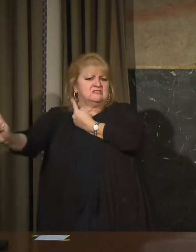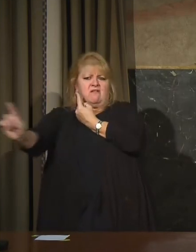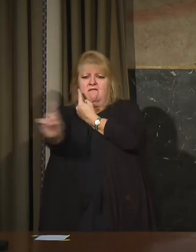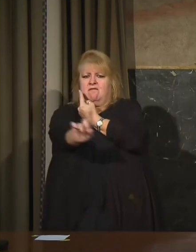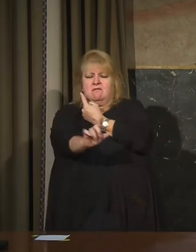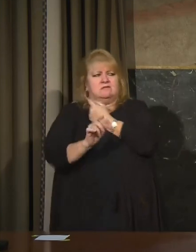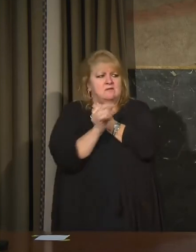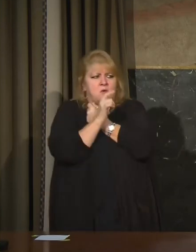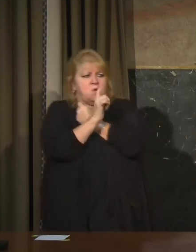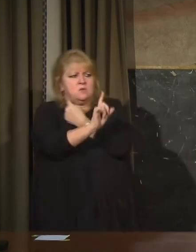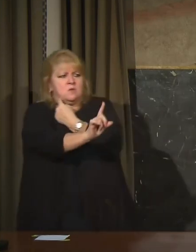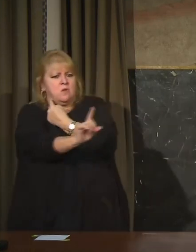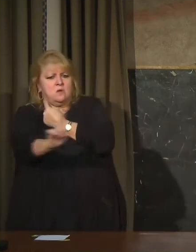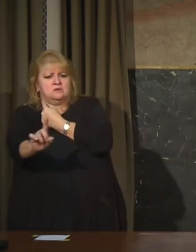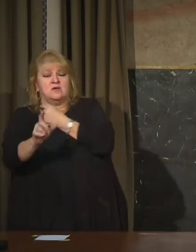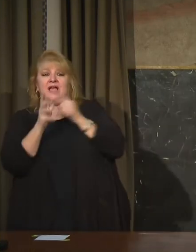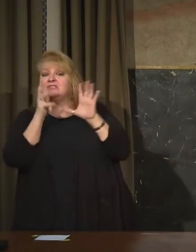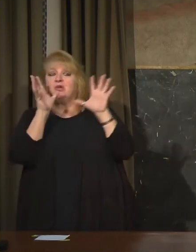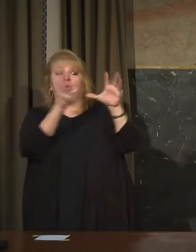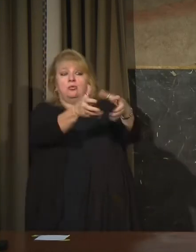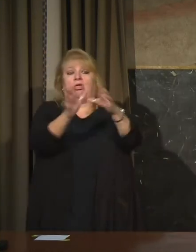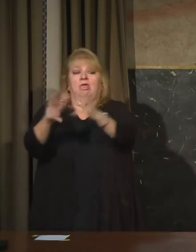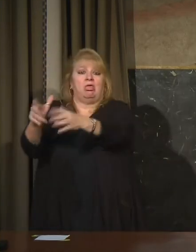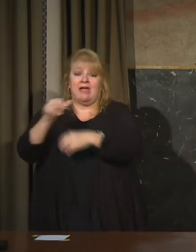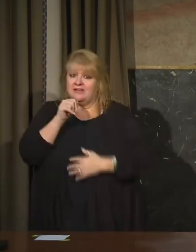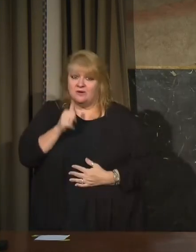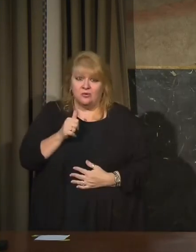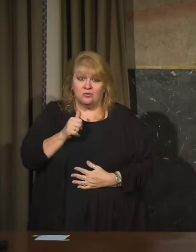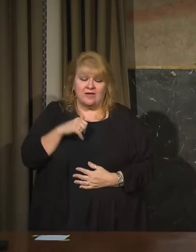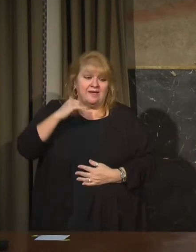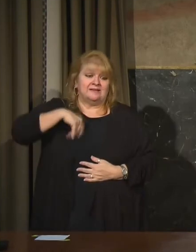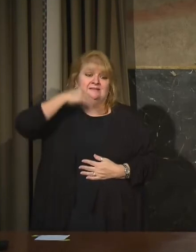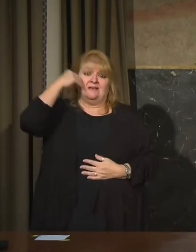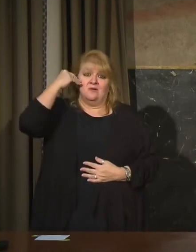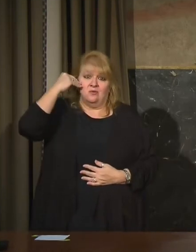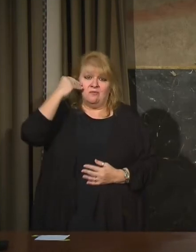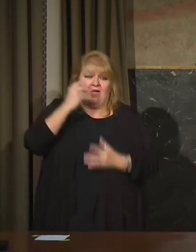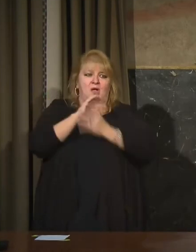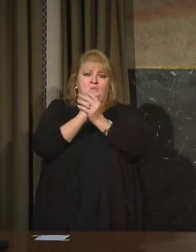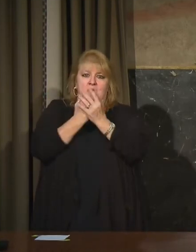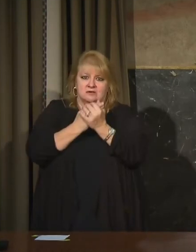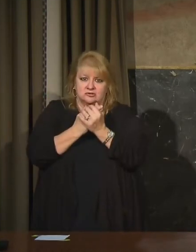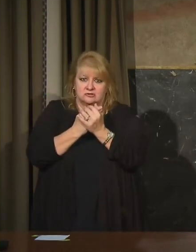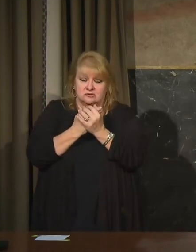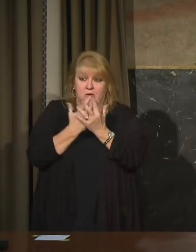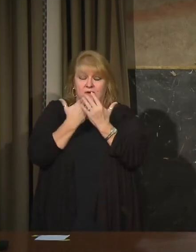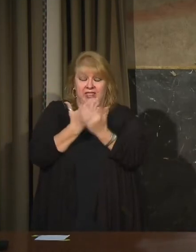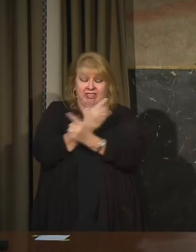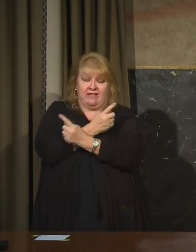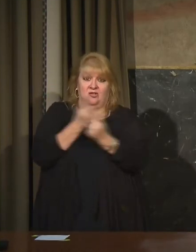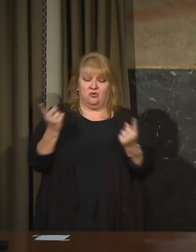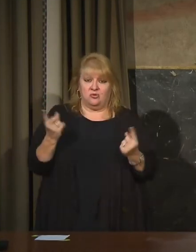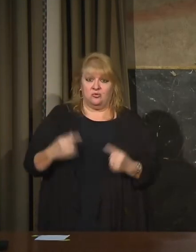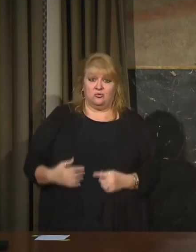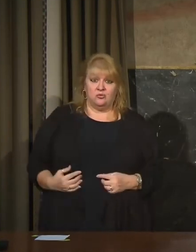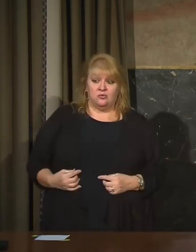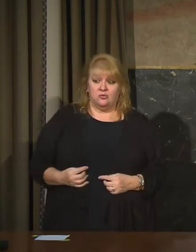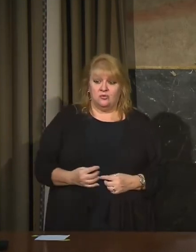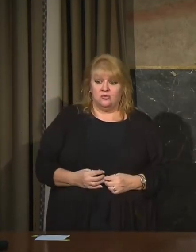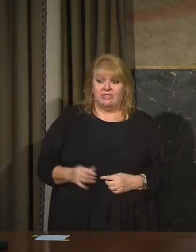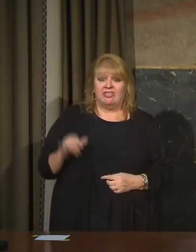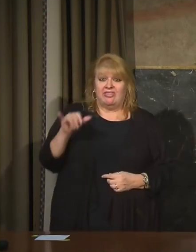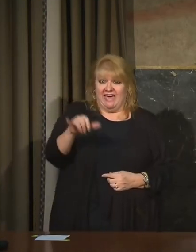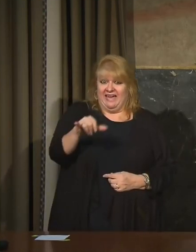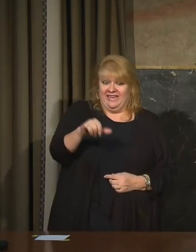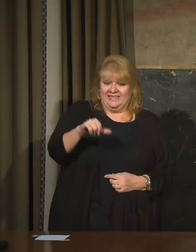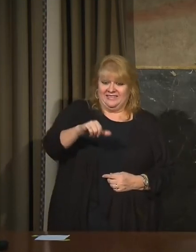we've been talking about. And there are lots and lots of those people, too. And I really want to thank them because I know